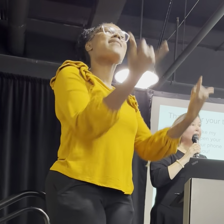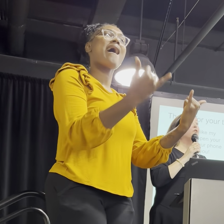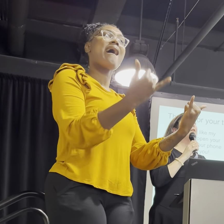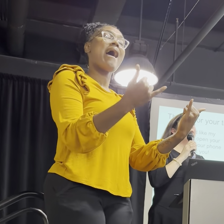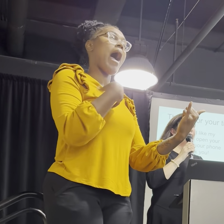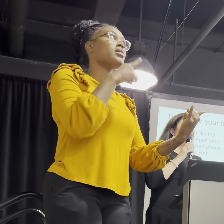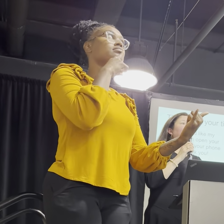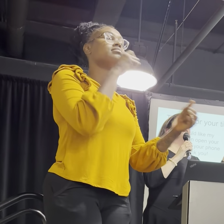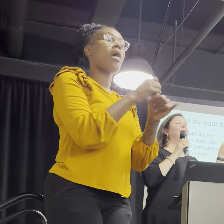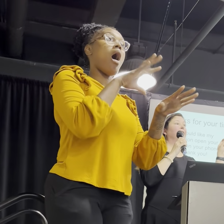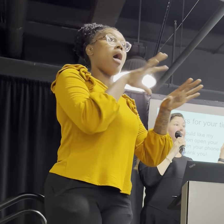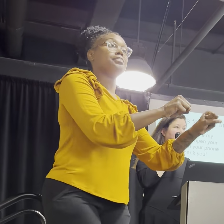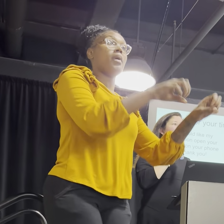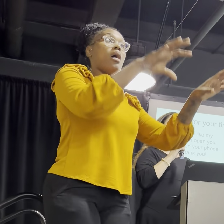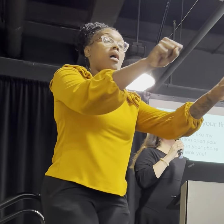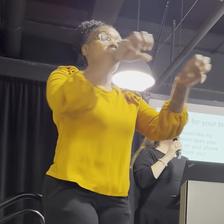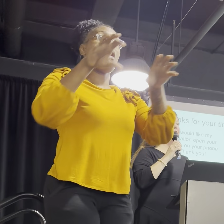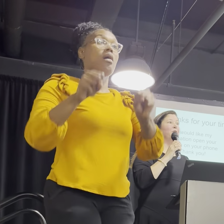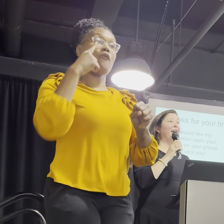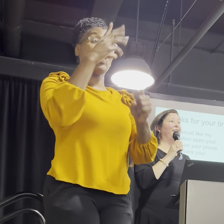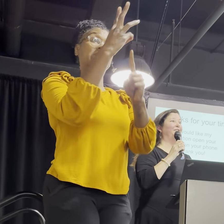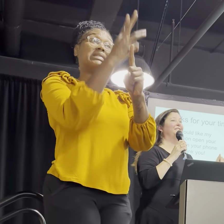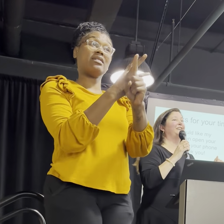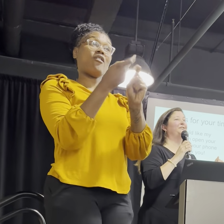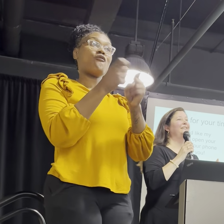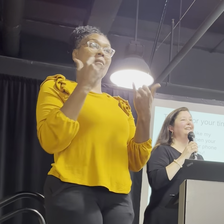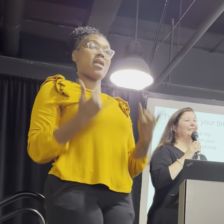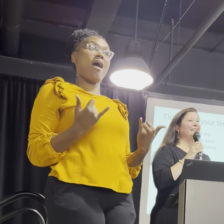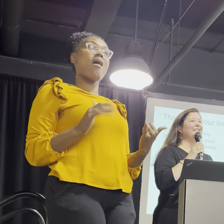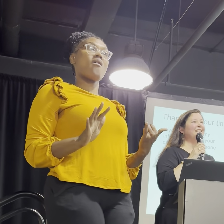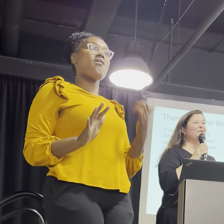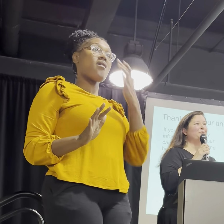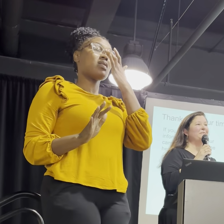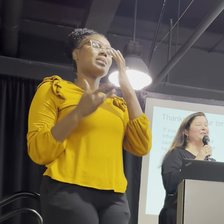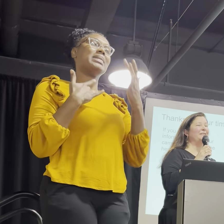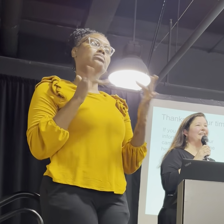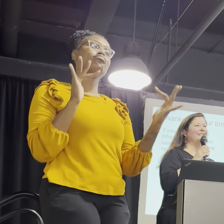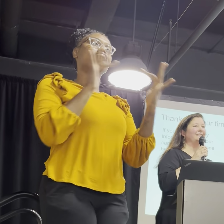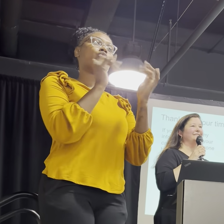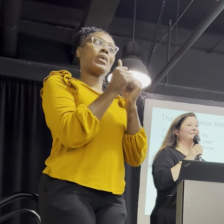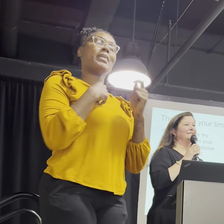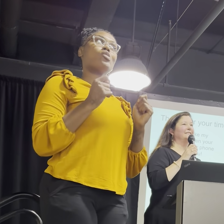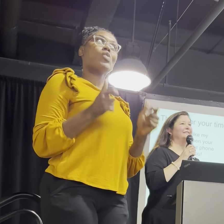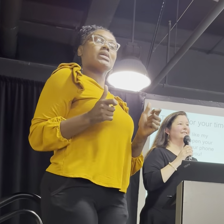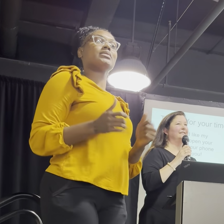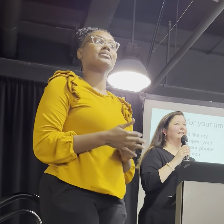am literally booking for 6 months from now. So get in touch with me quick.